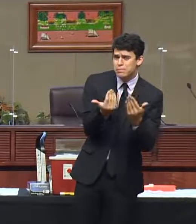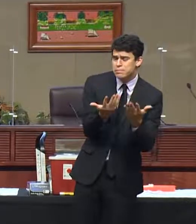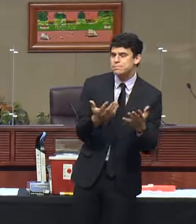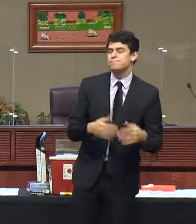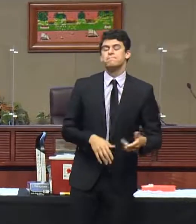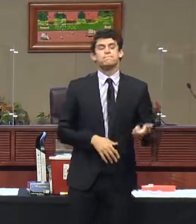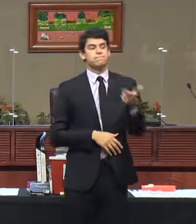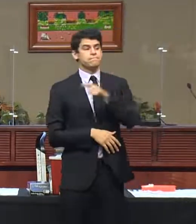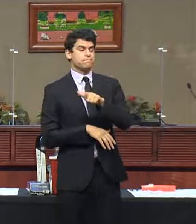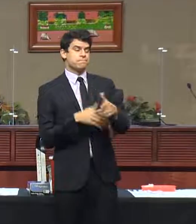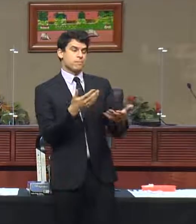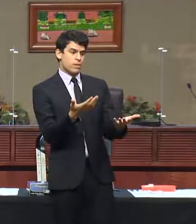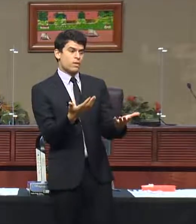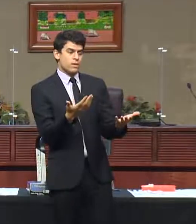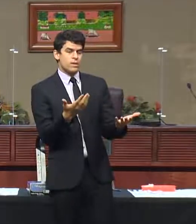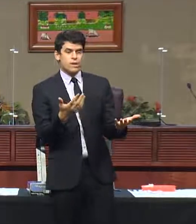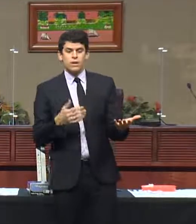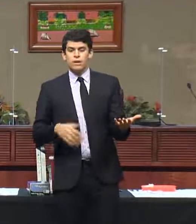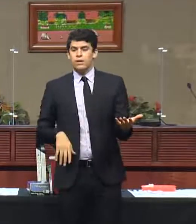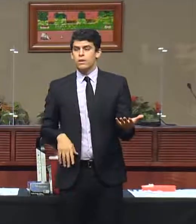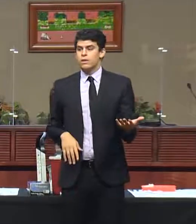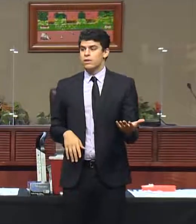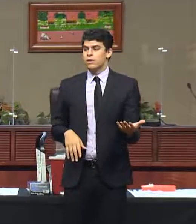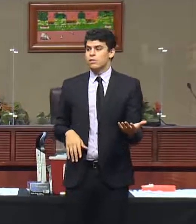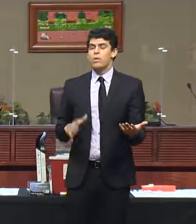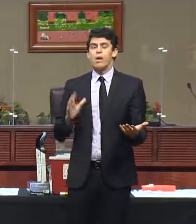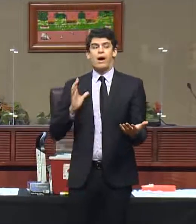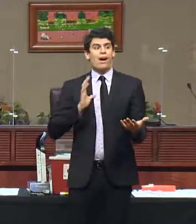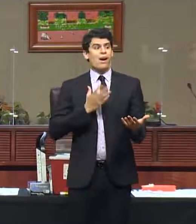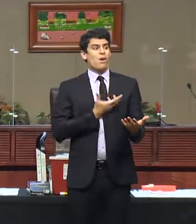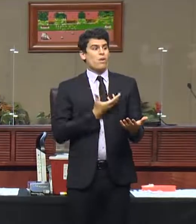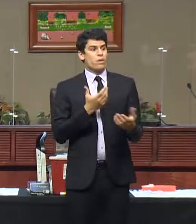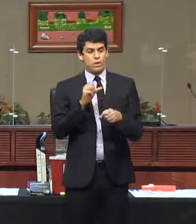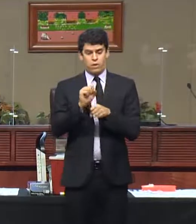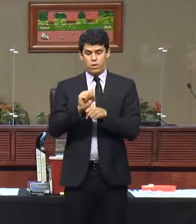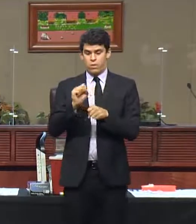our employees enough notice that they could